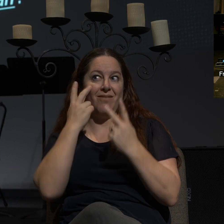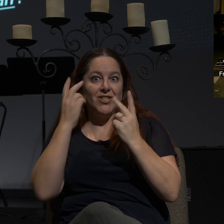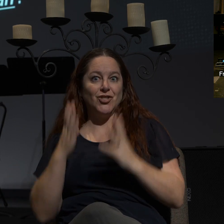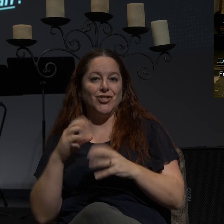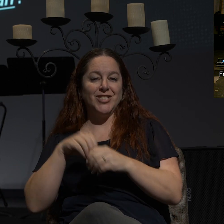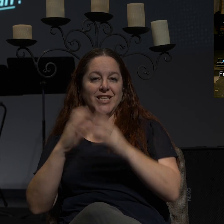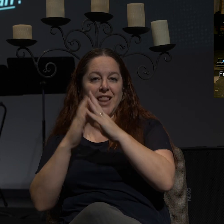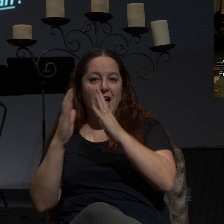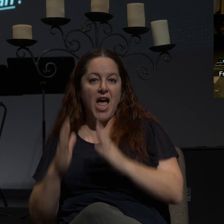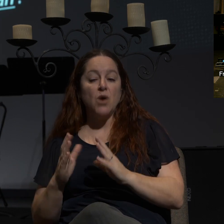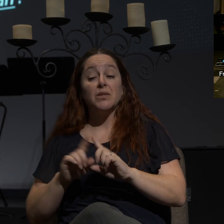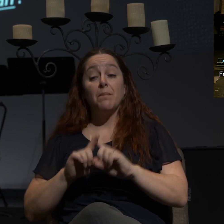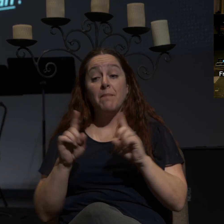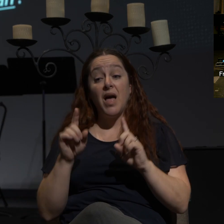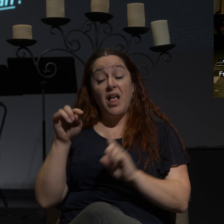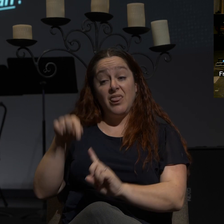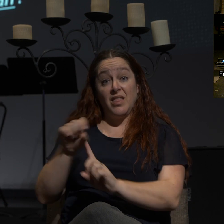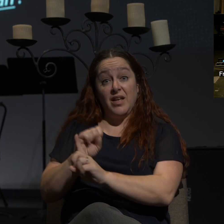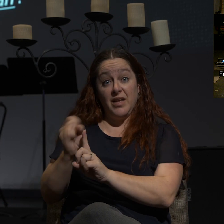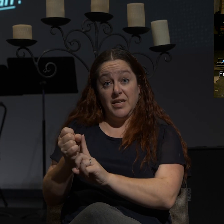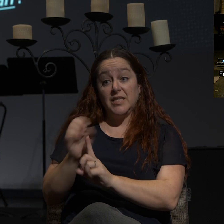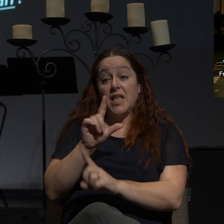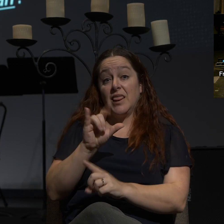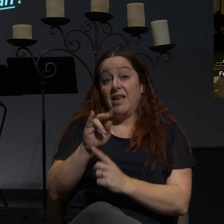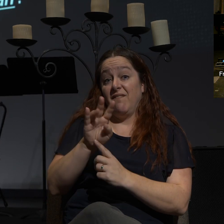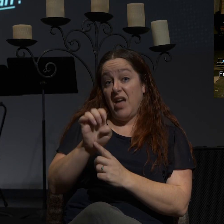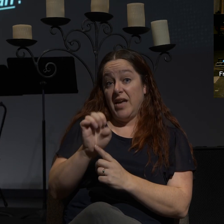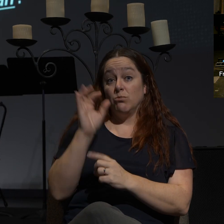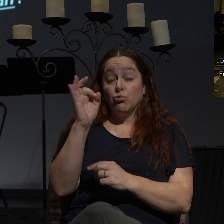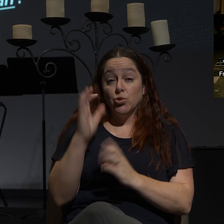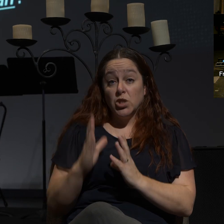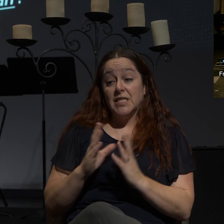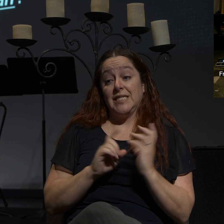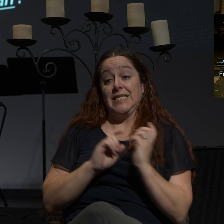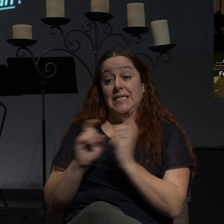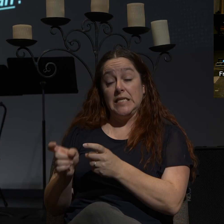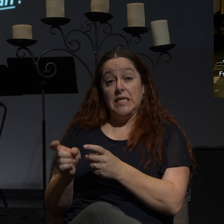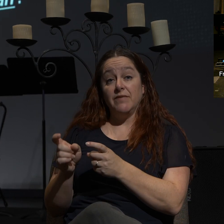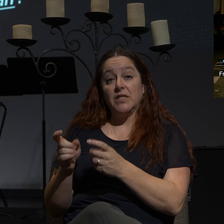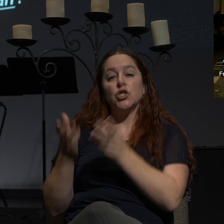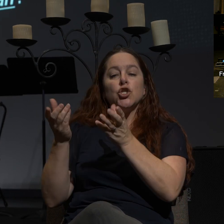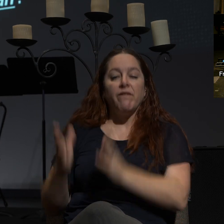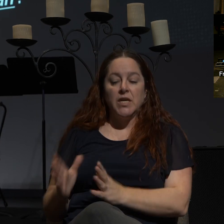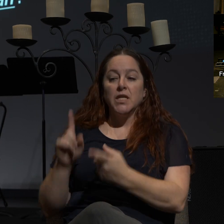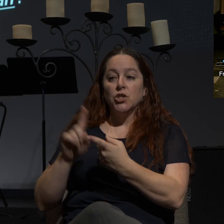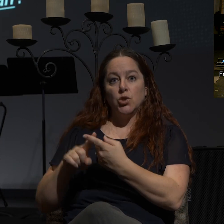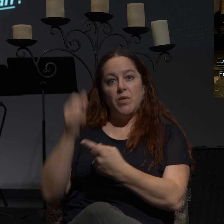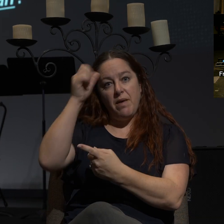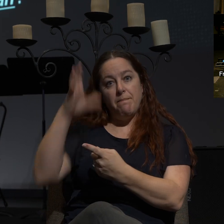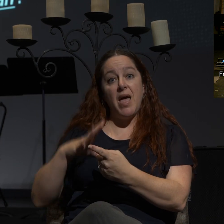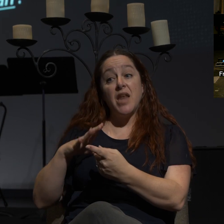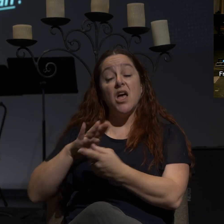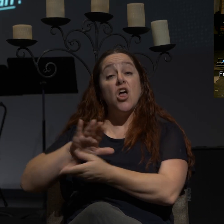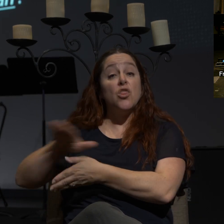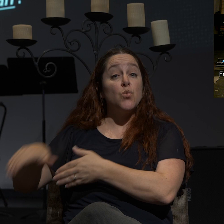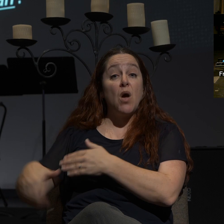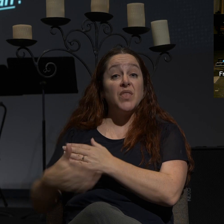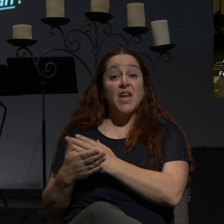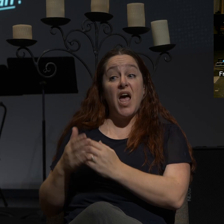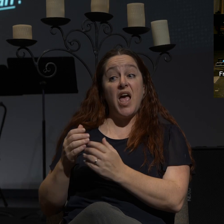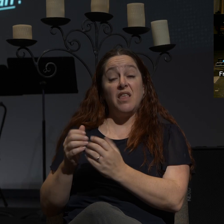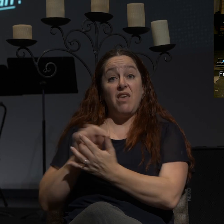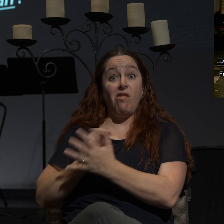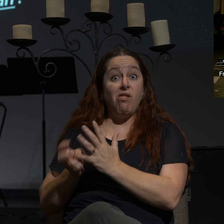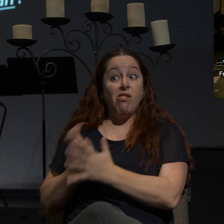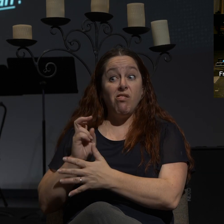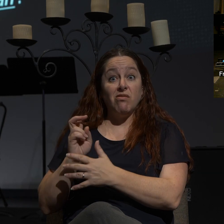of the house. Only in this case, this Levite priest gives his concubine to the men, and throughout the night, they assault her and